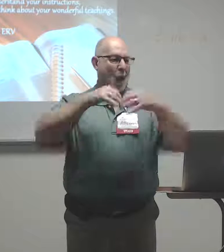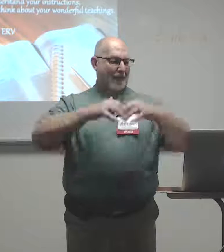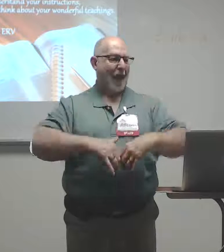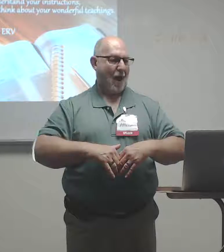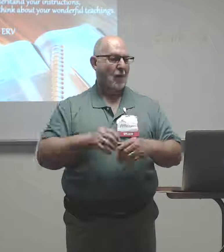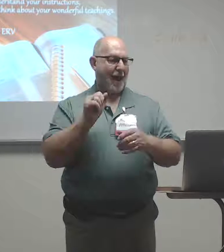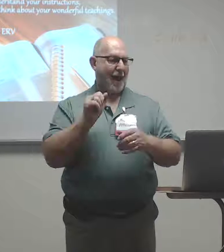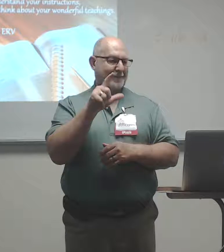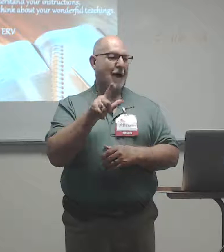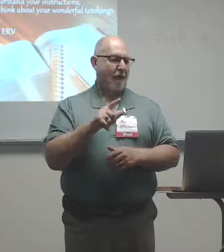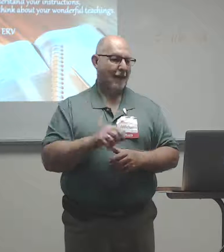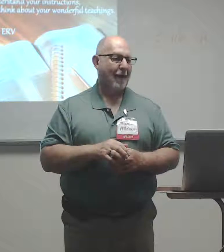Wait a minute.